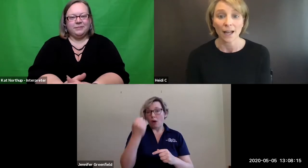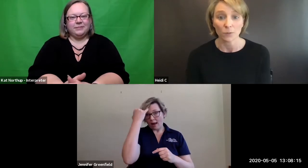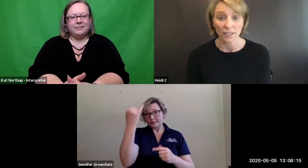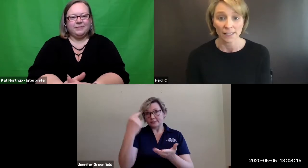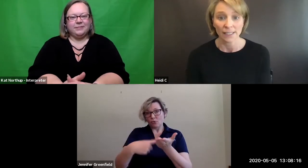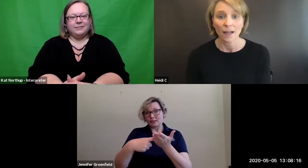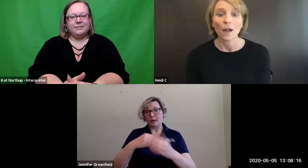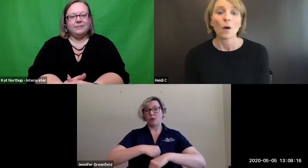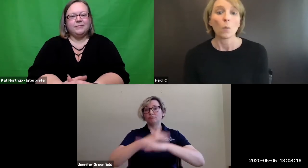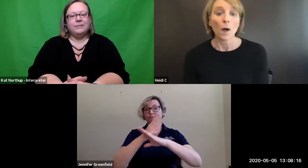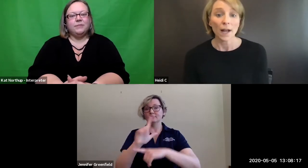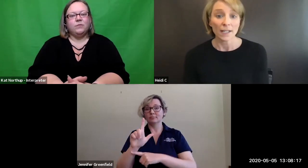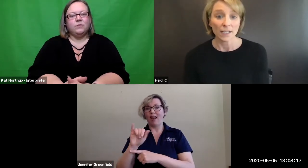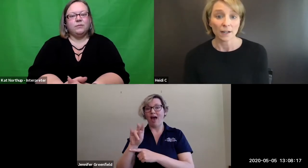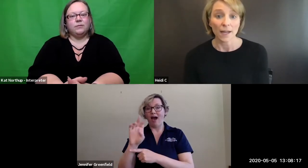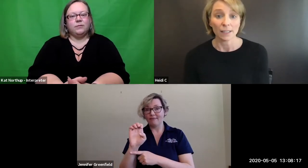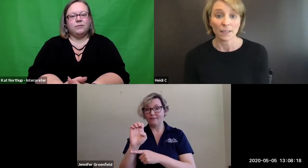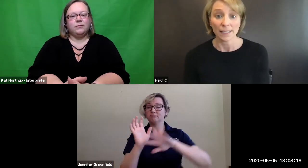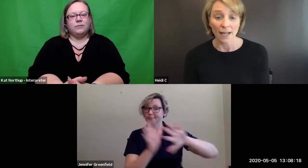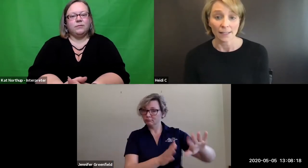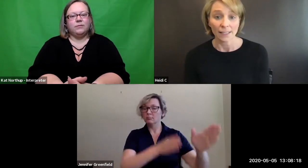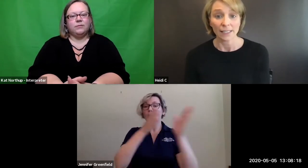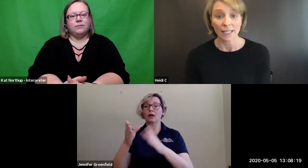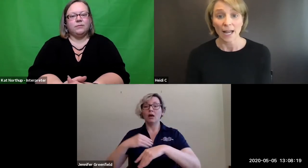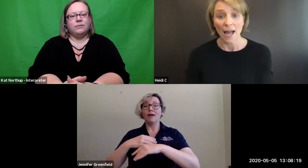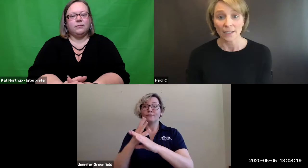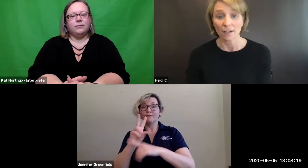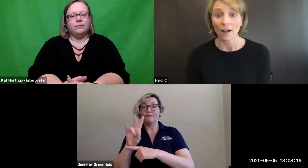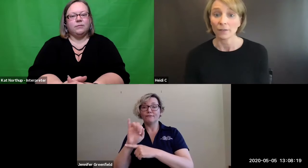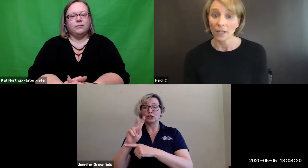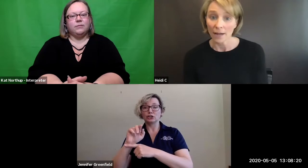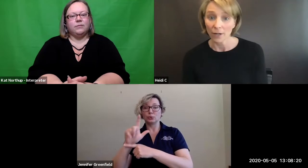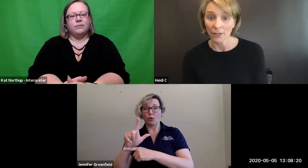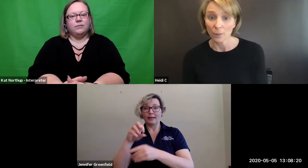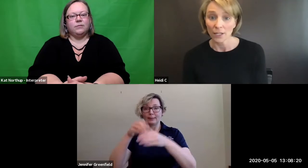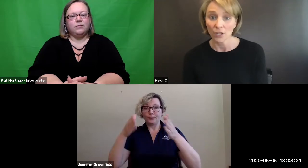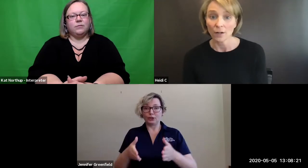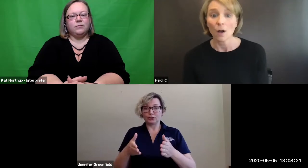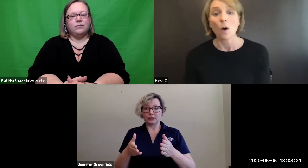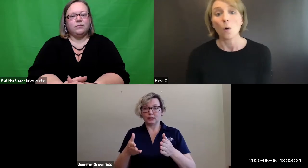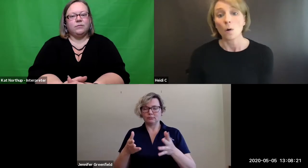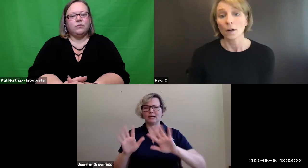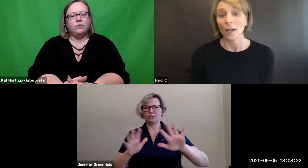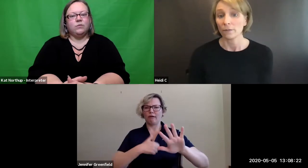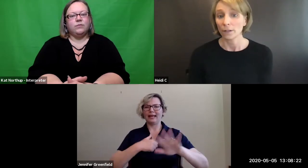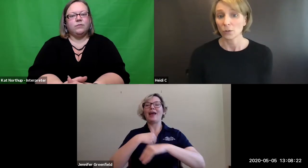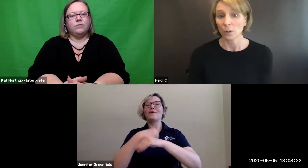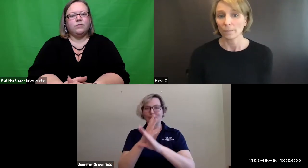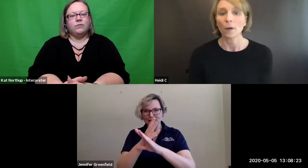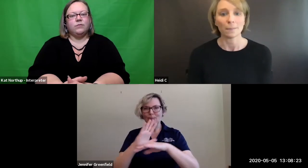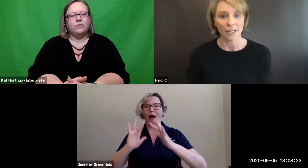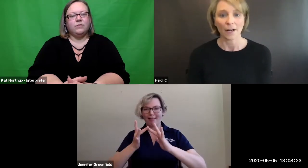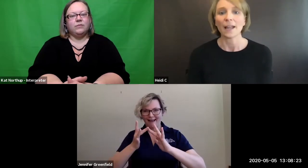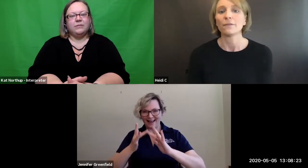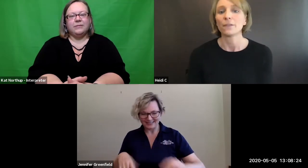various options. One idea that has been discussed is the idea of a live graduation or a virtual